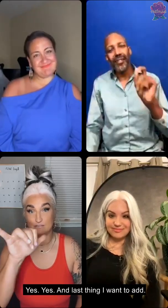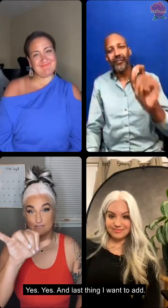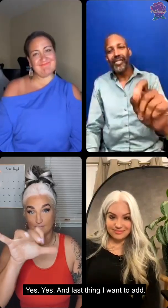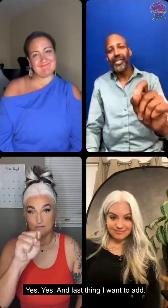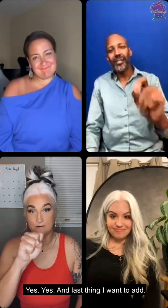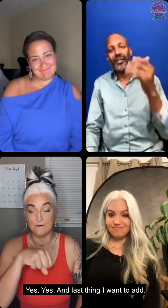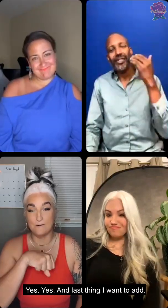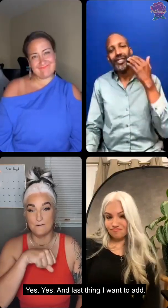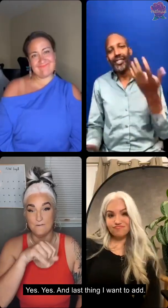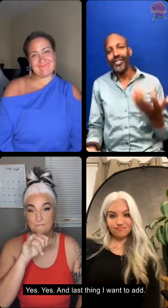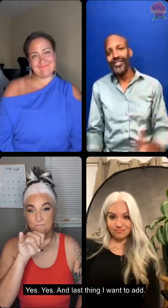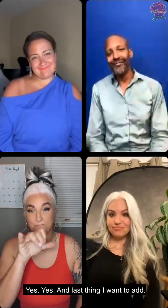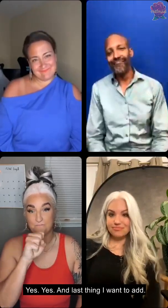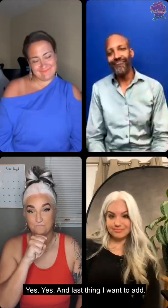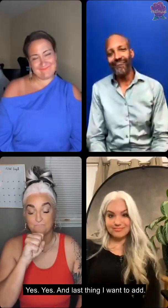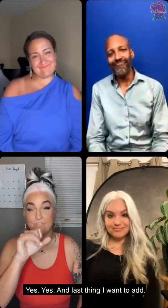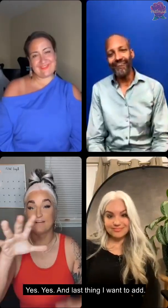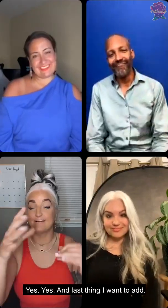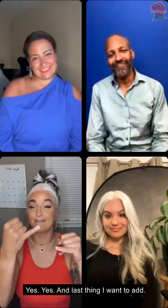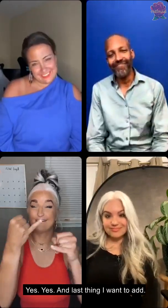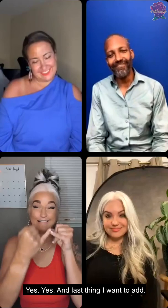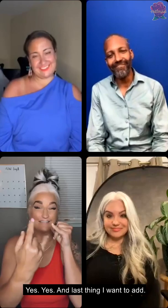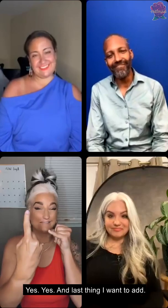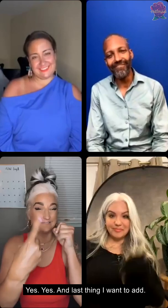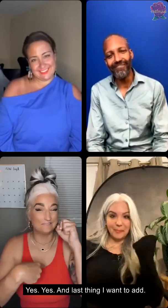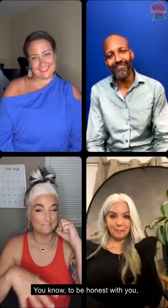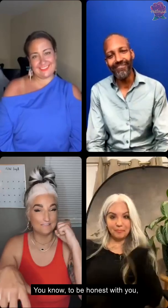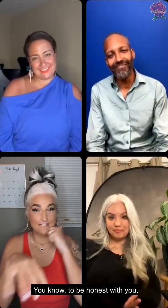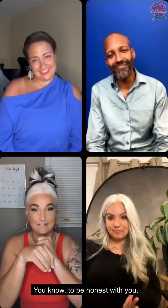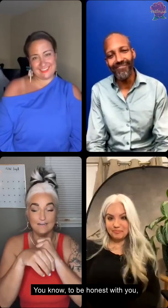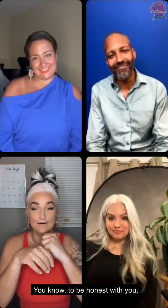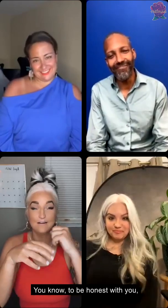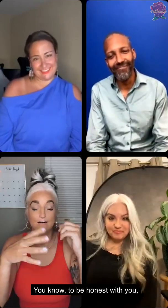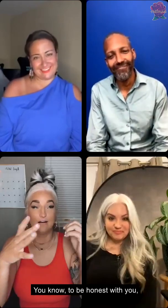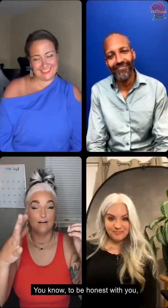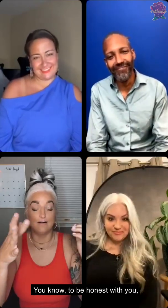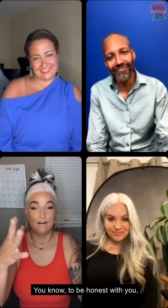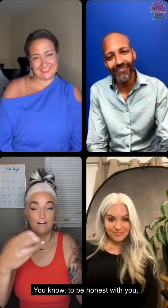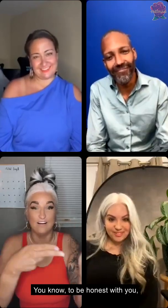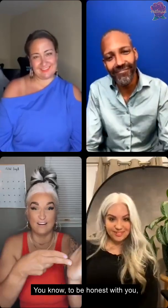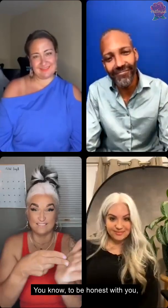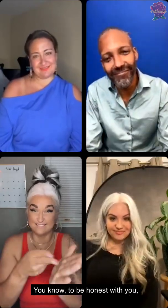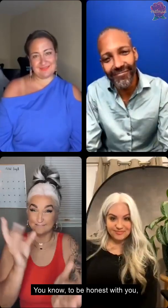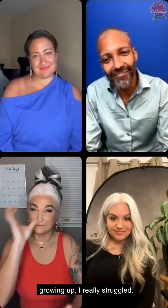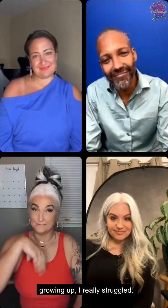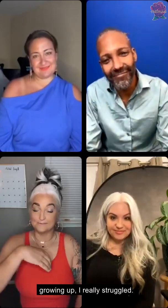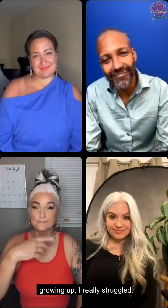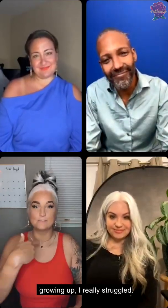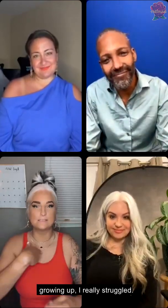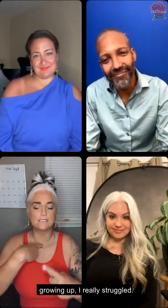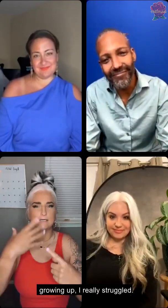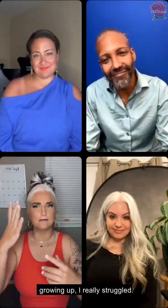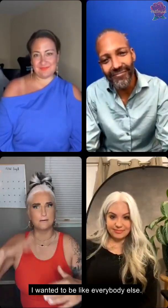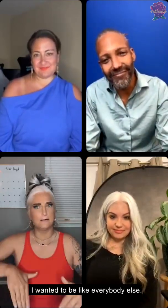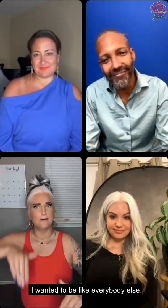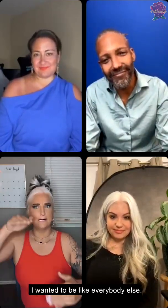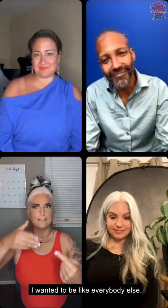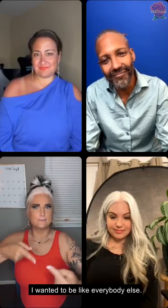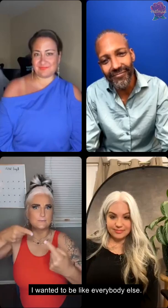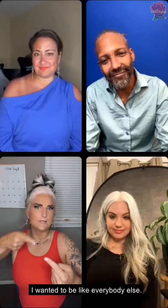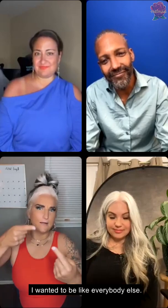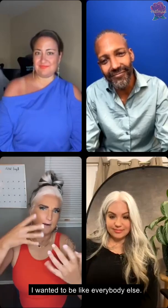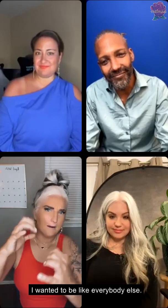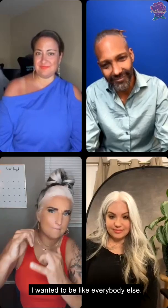period. All beautiful. Yes, yes. And last thing I want to add, to be honest with you, growing up, I